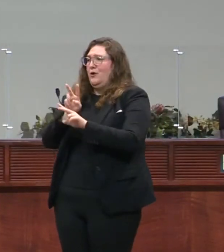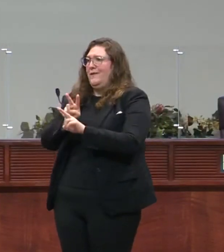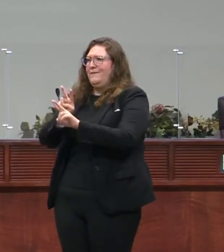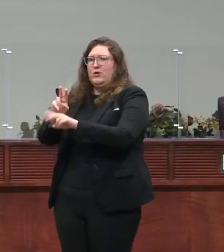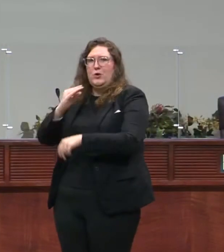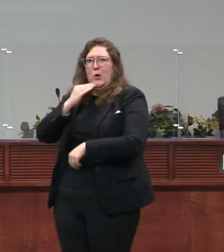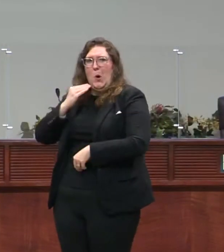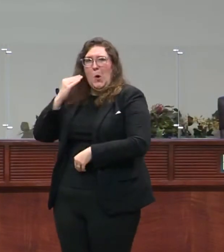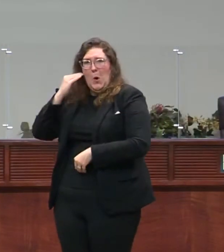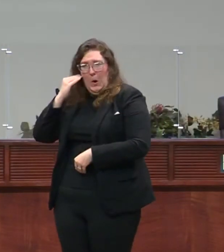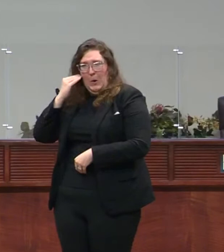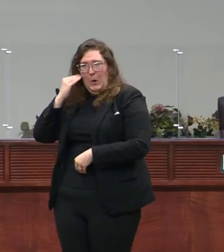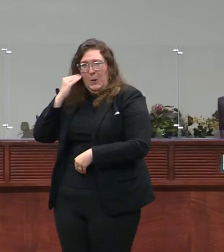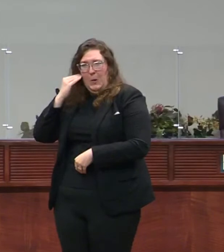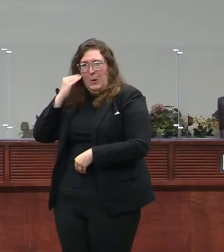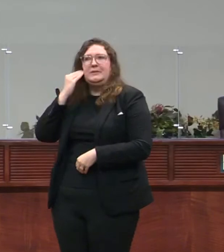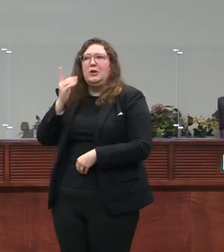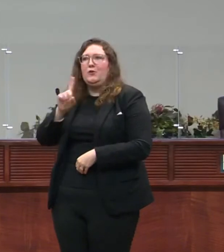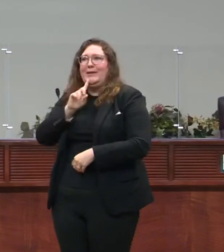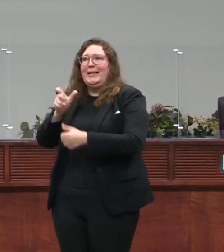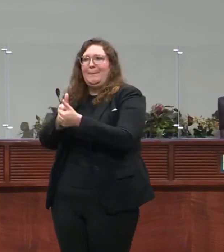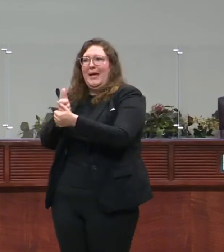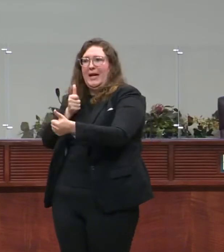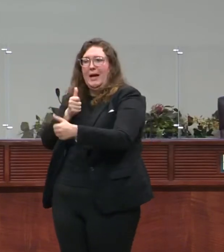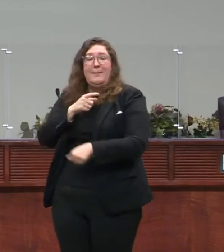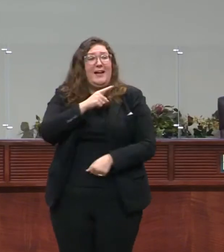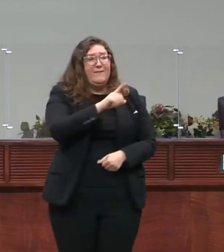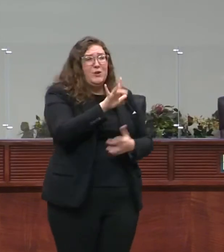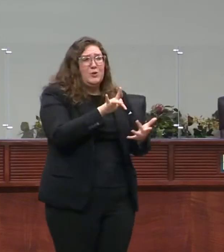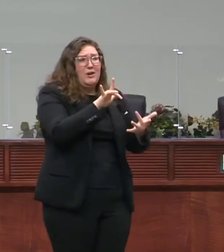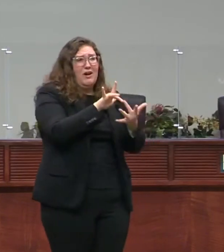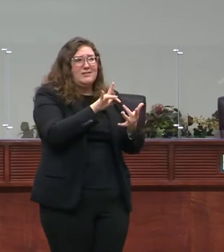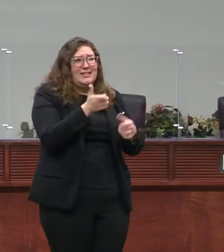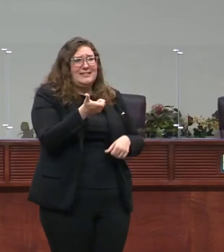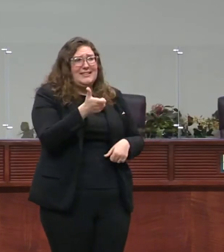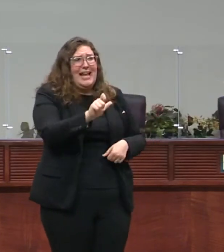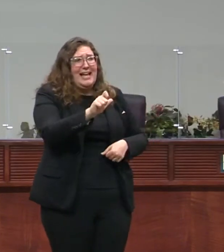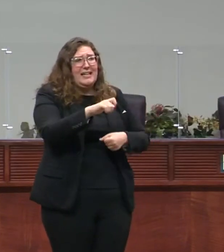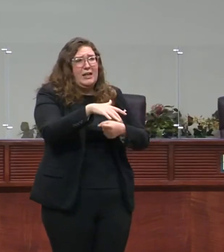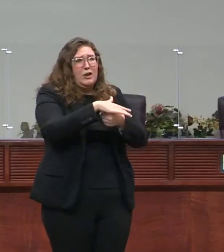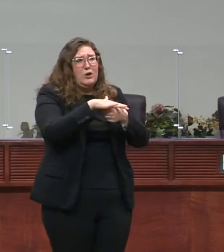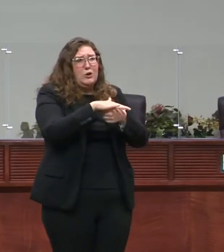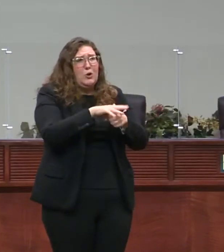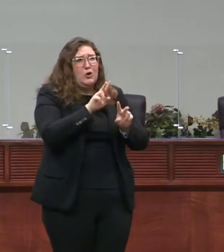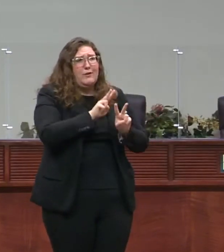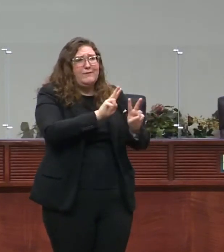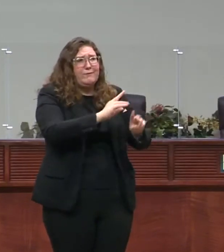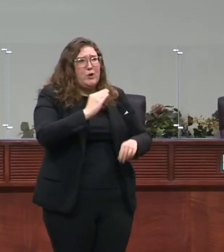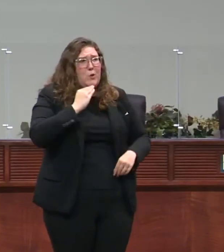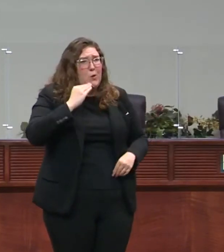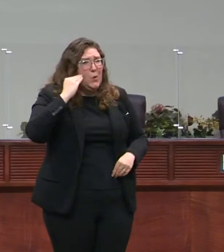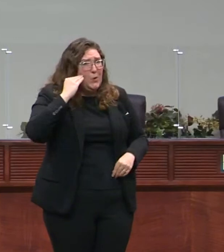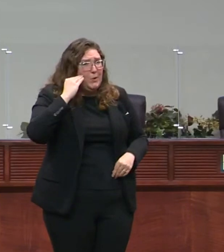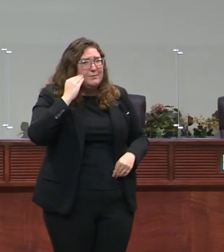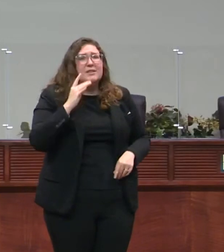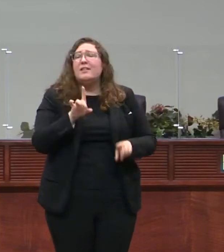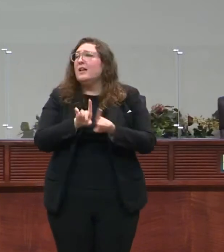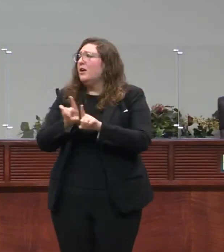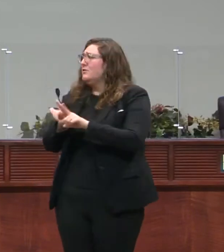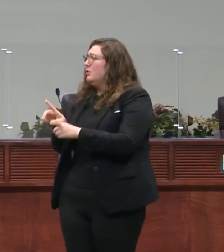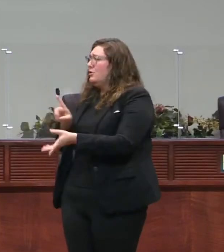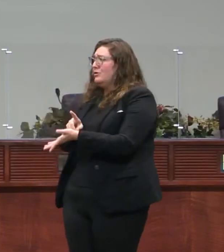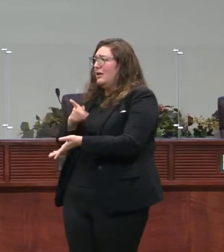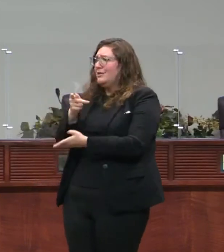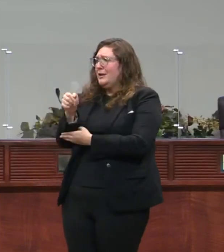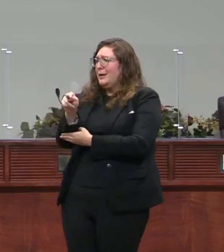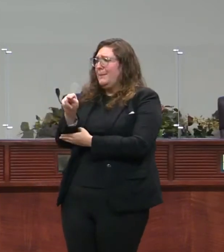been in touch with any local funeral homes about the situation at their morgues? And also, Dr. Pino, can you go over again